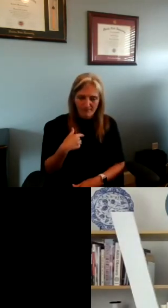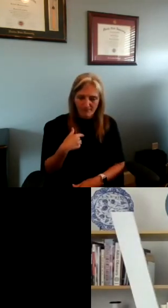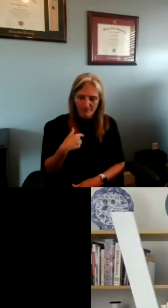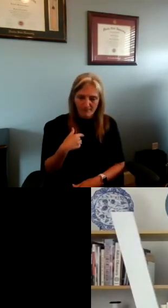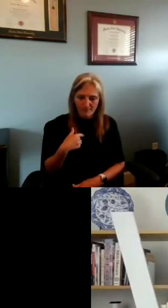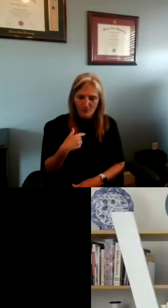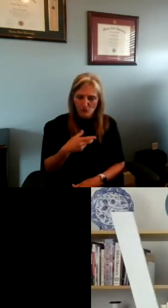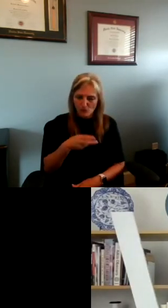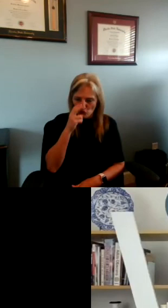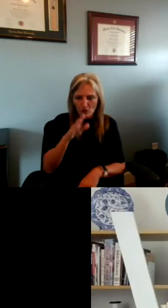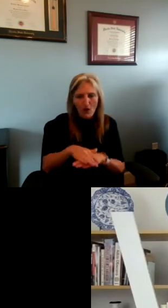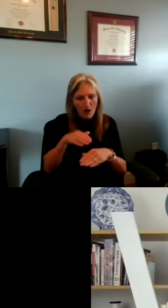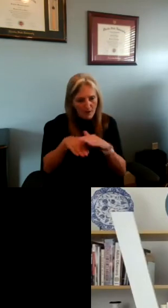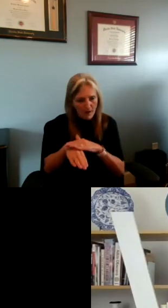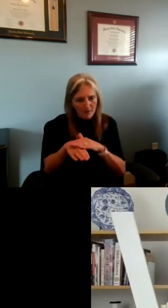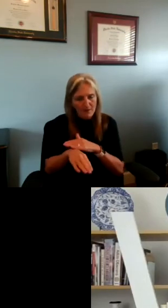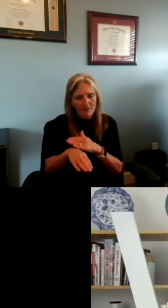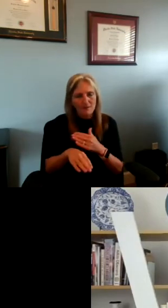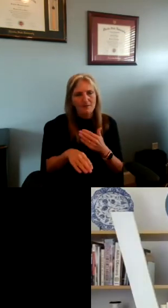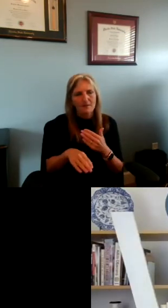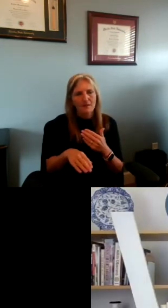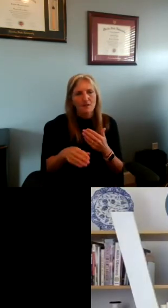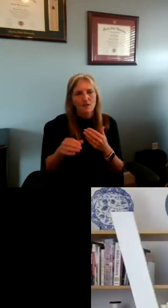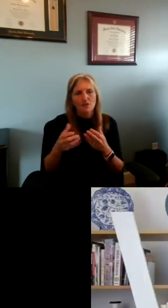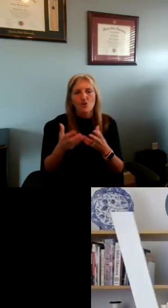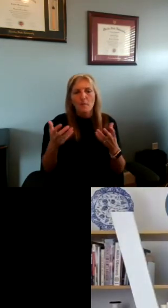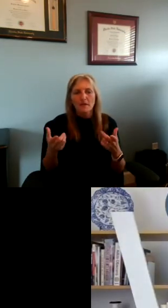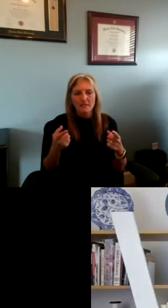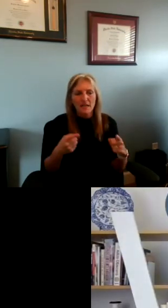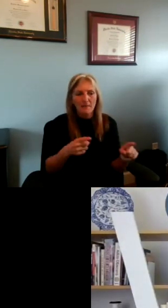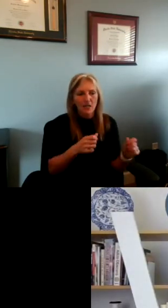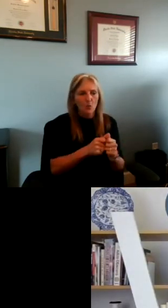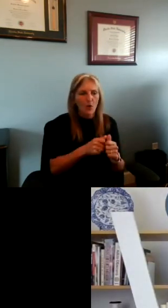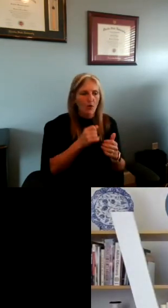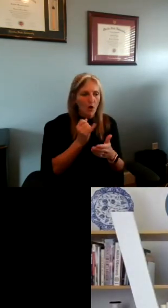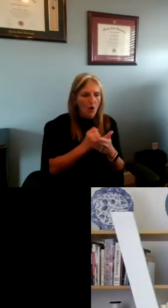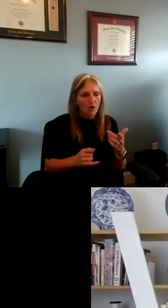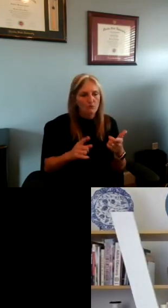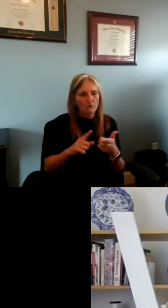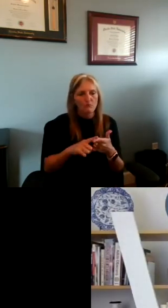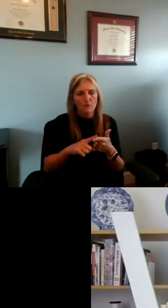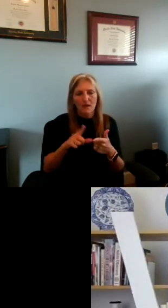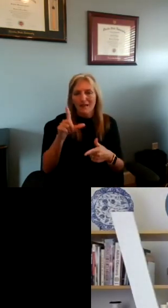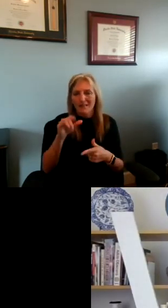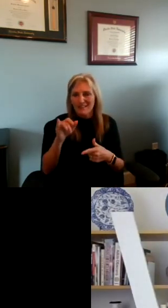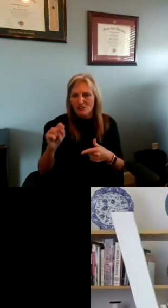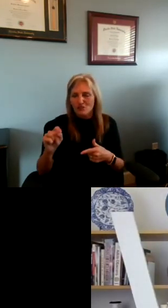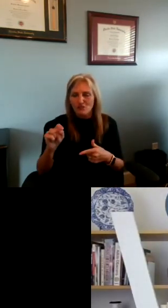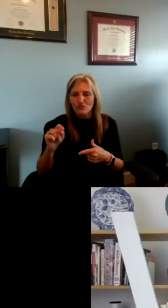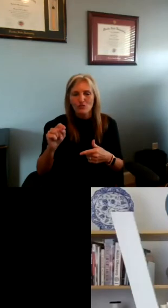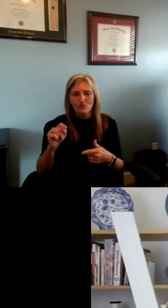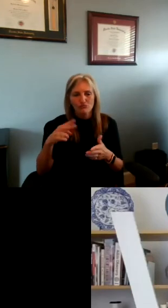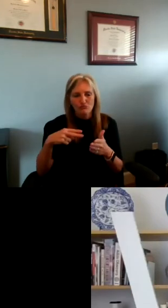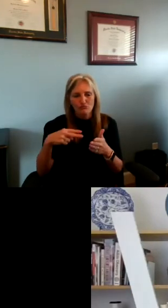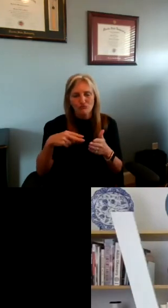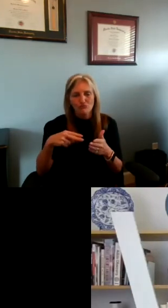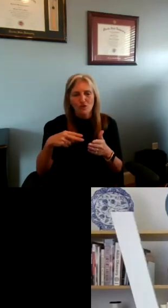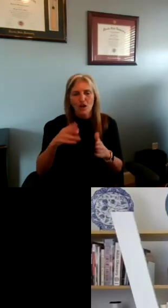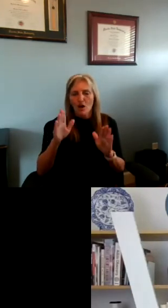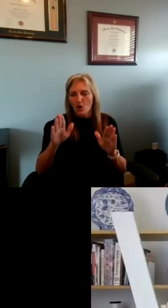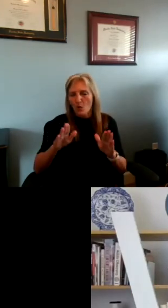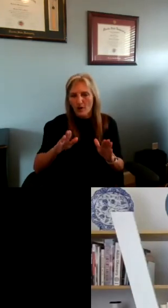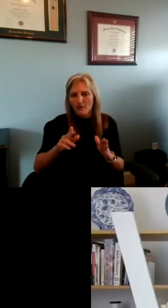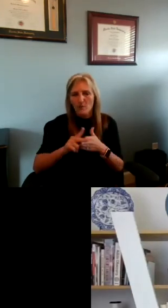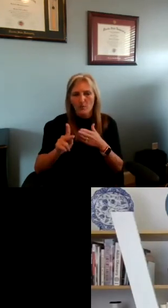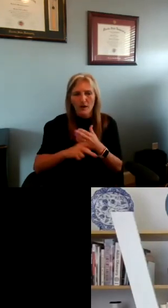so much going on now in the space of arts and literature. There's a wonderful national program funded by Mellon called